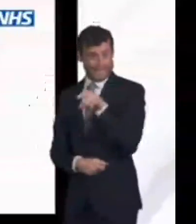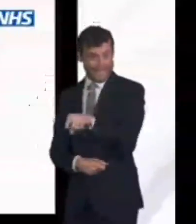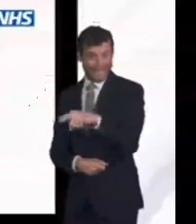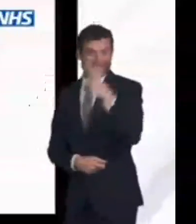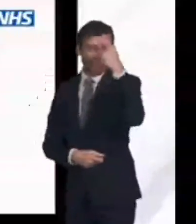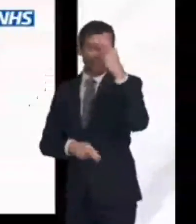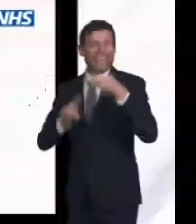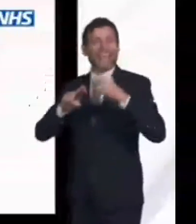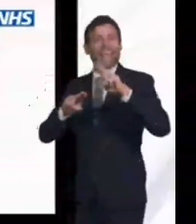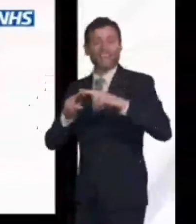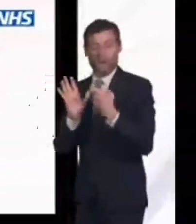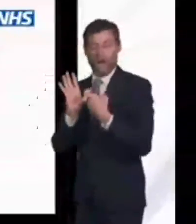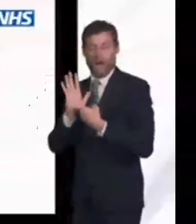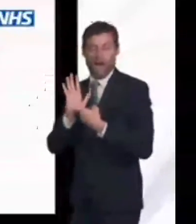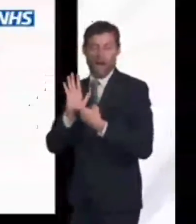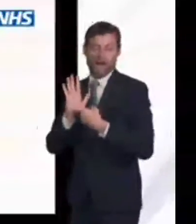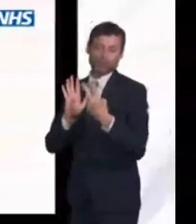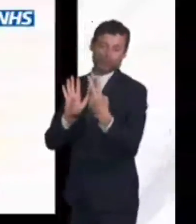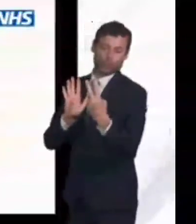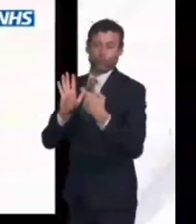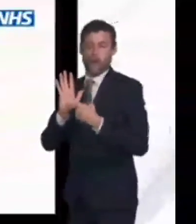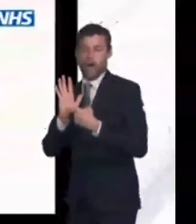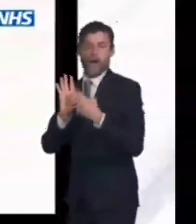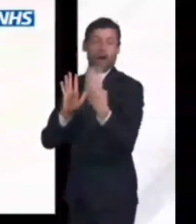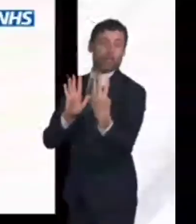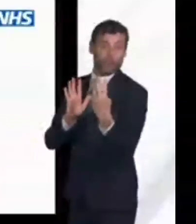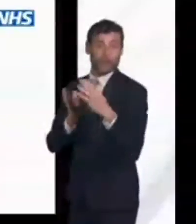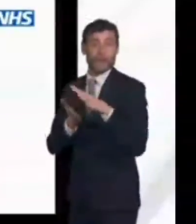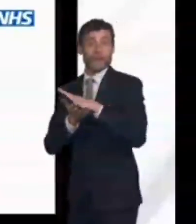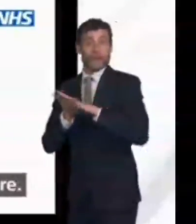than 1, then those 100 people will infect